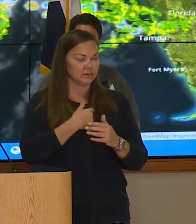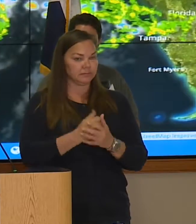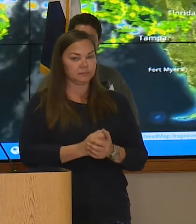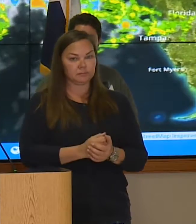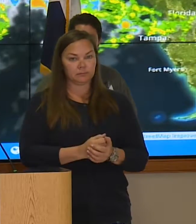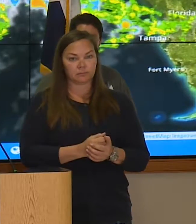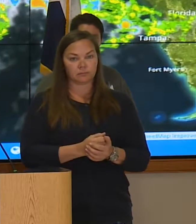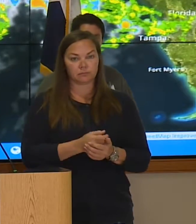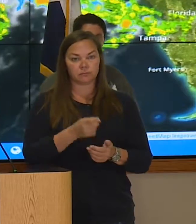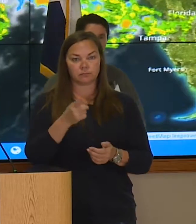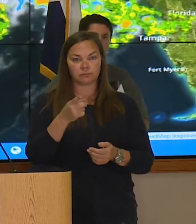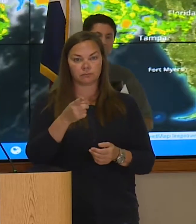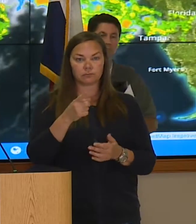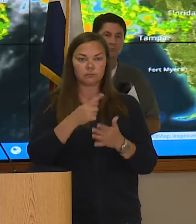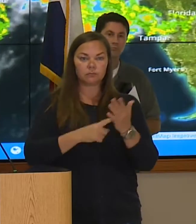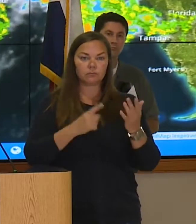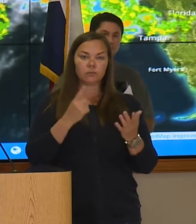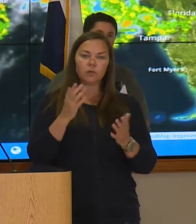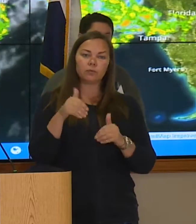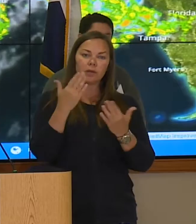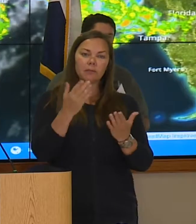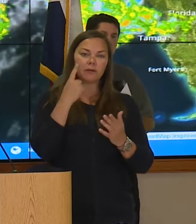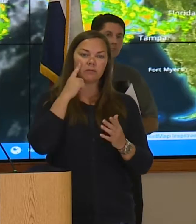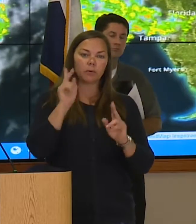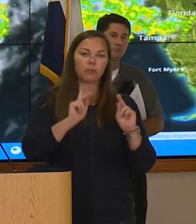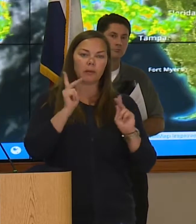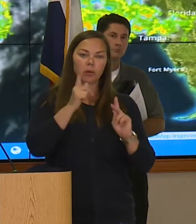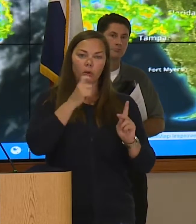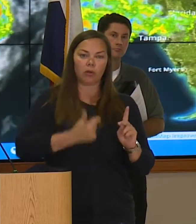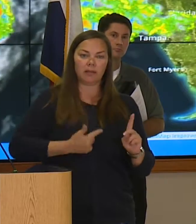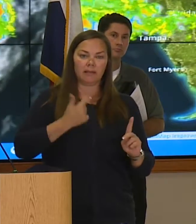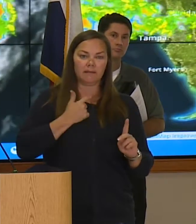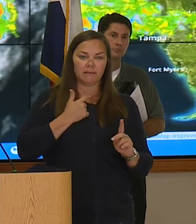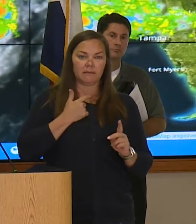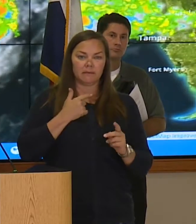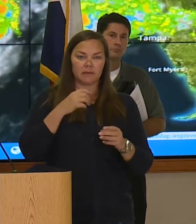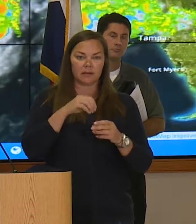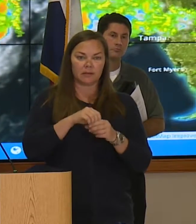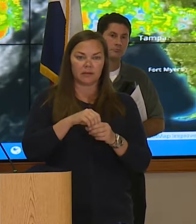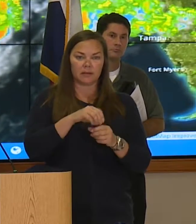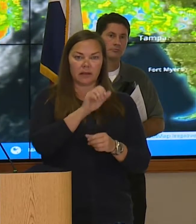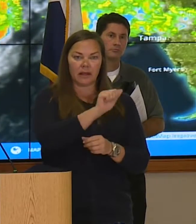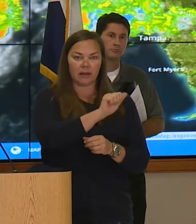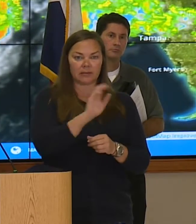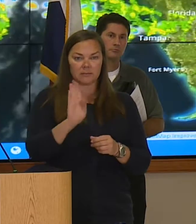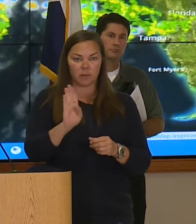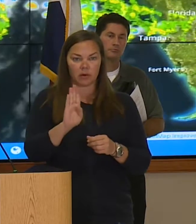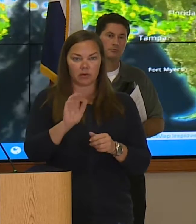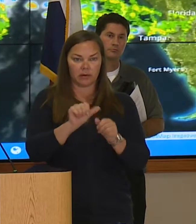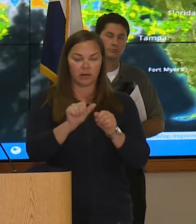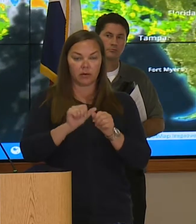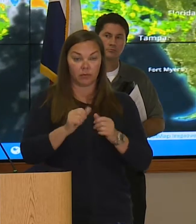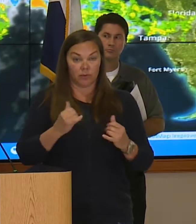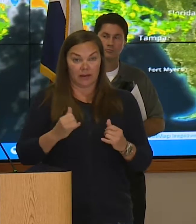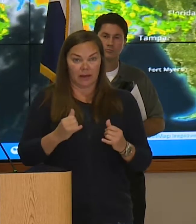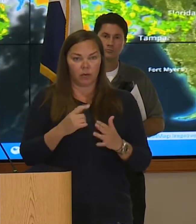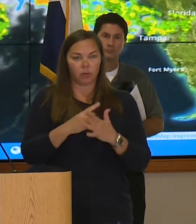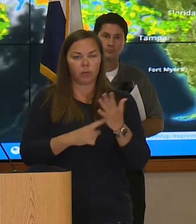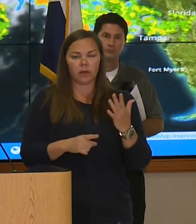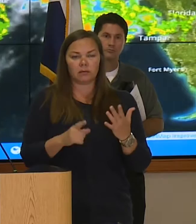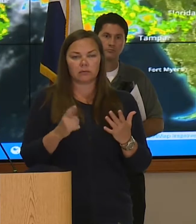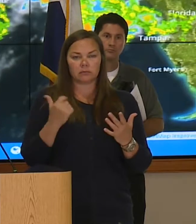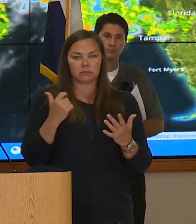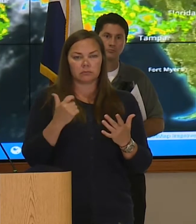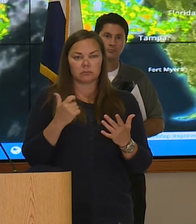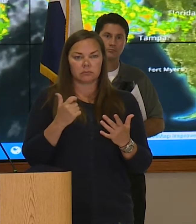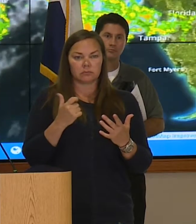So what do you recommend for the people who live in the Addicks Barker area right now? What